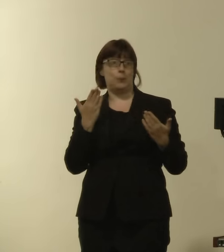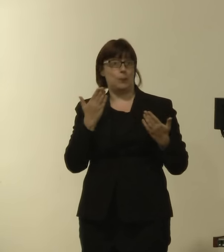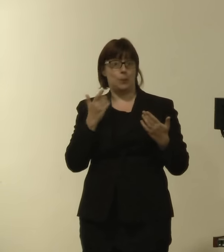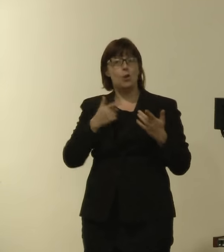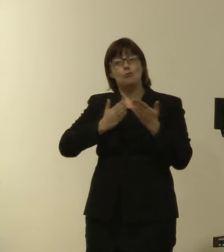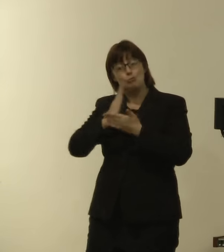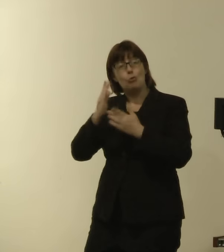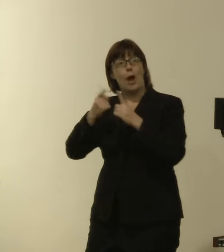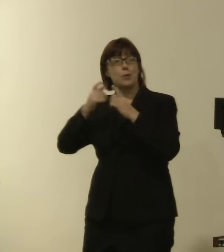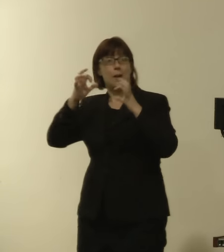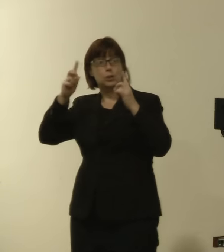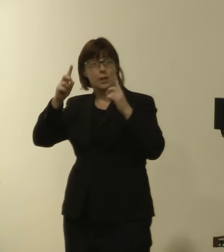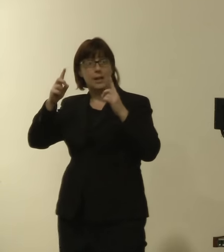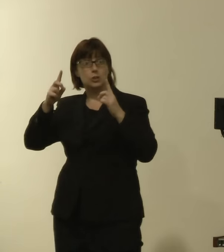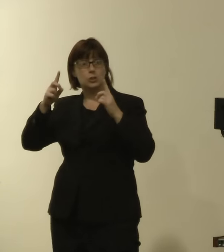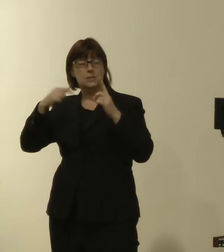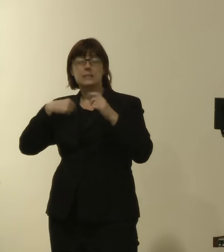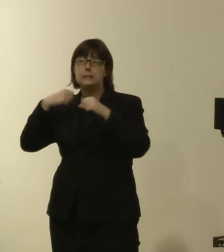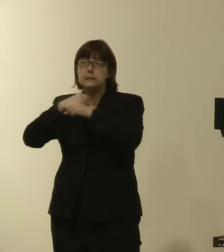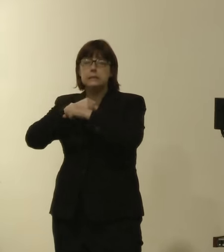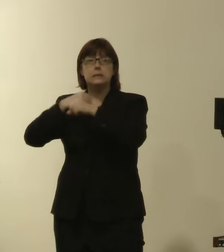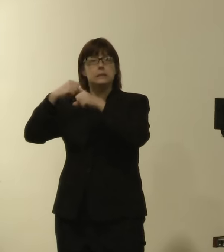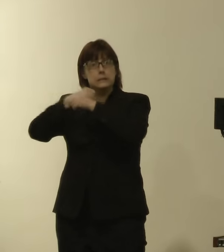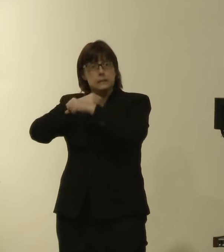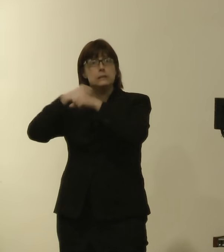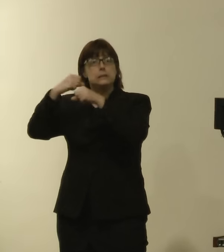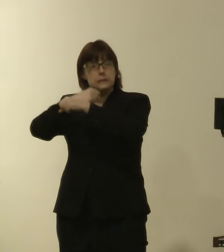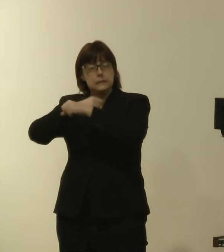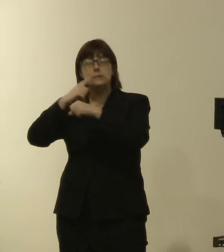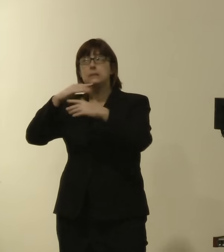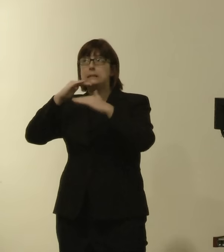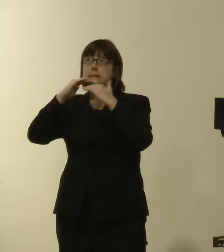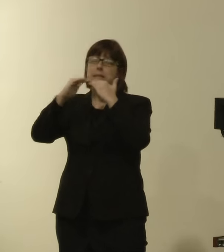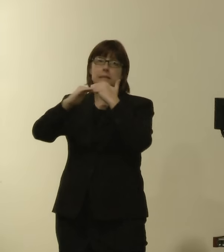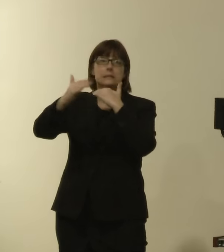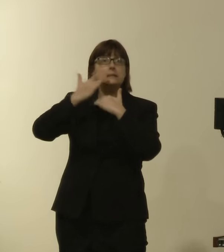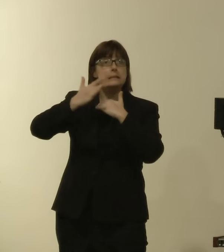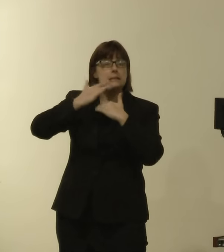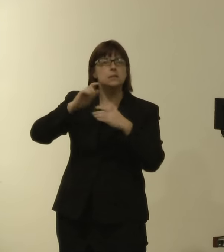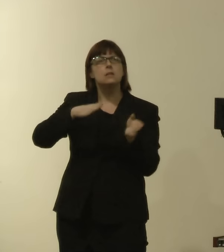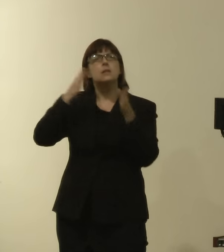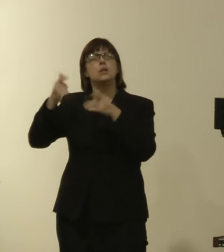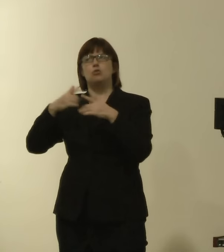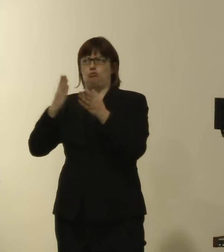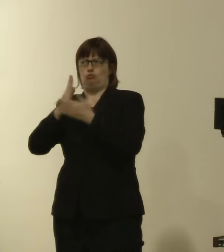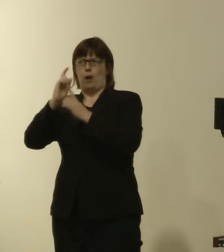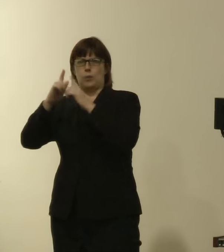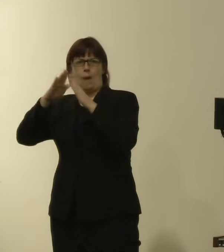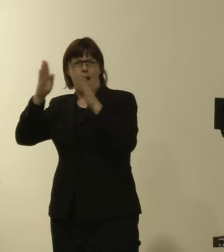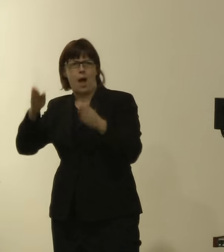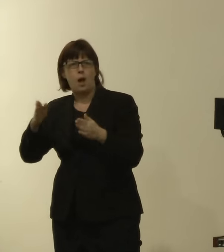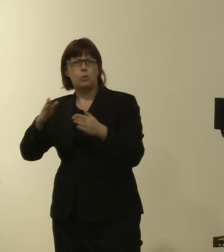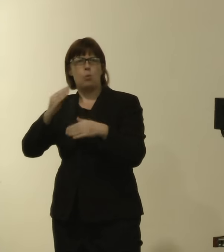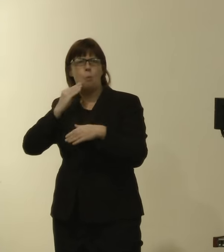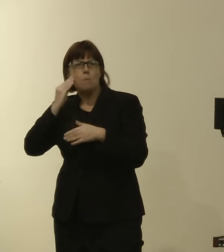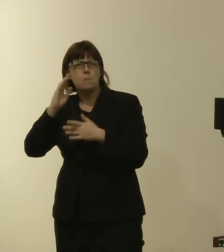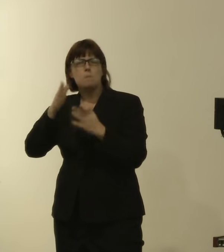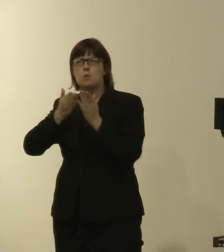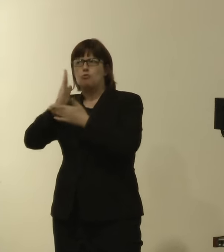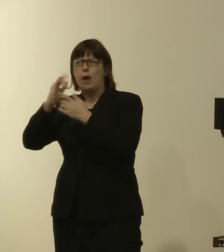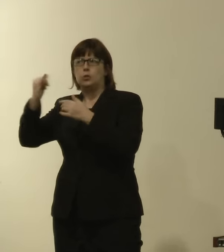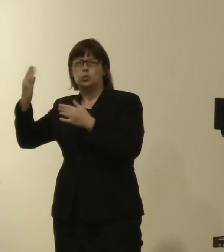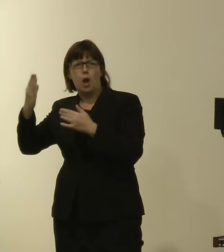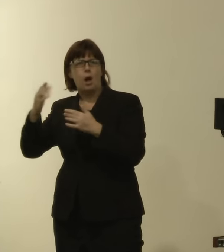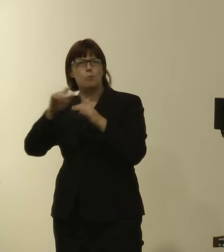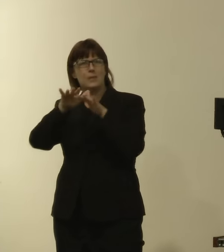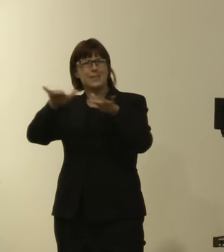to education, which we fought for and barely maintain, the right to housing, the right to a job. These things are considered still